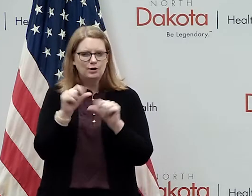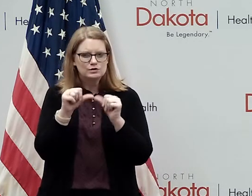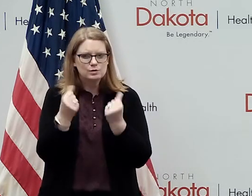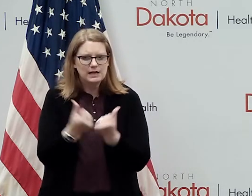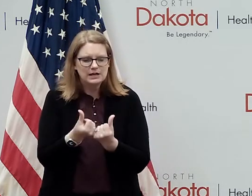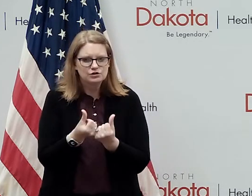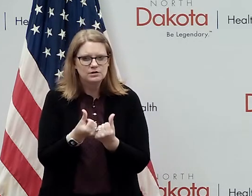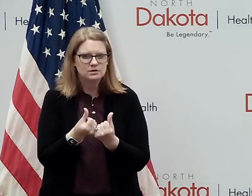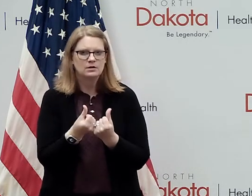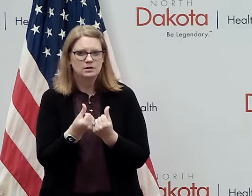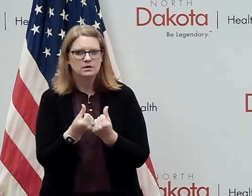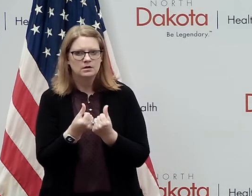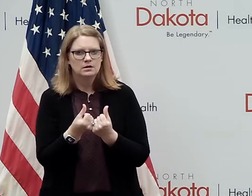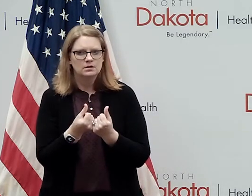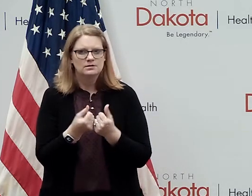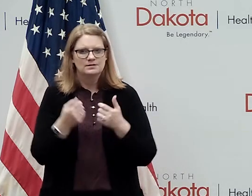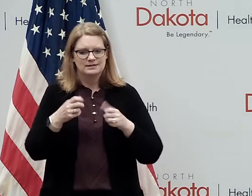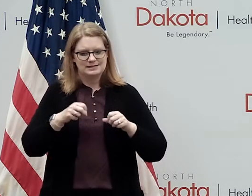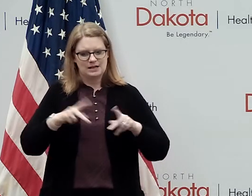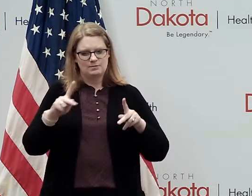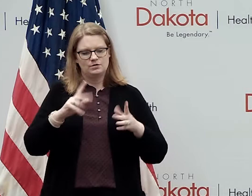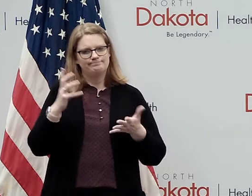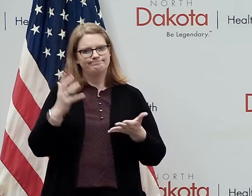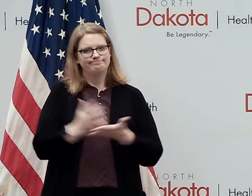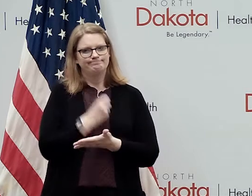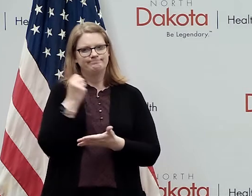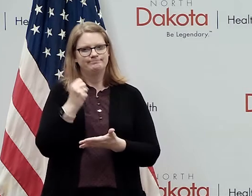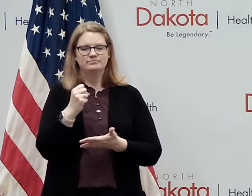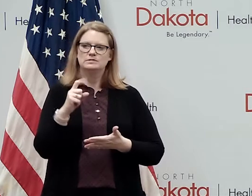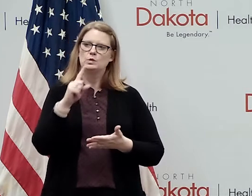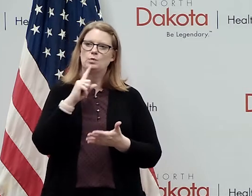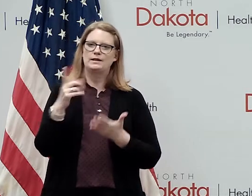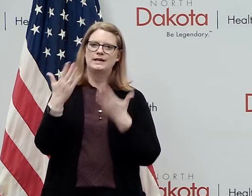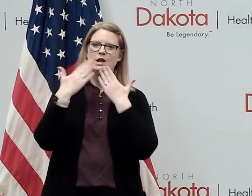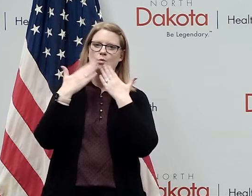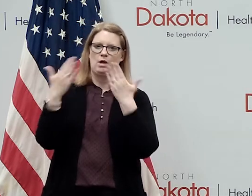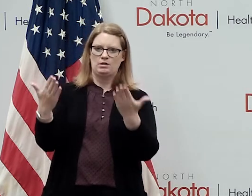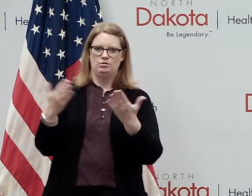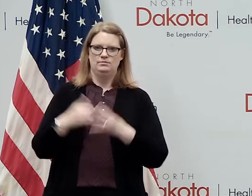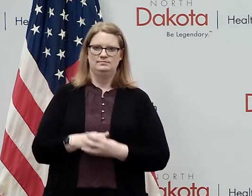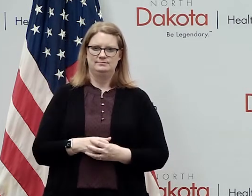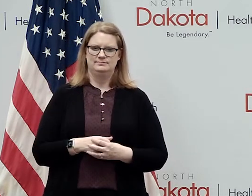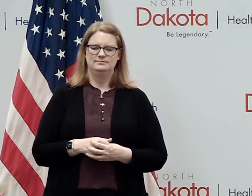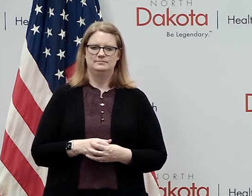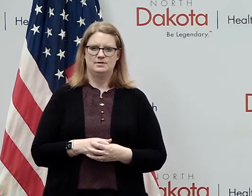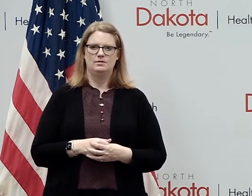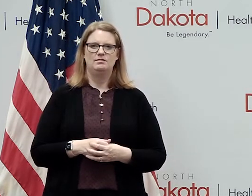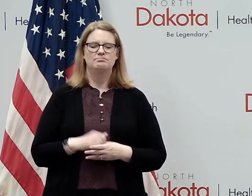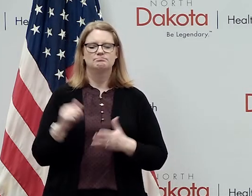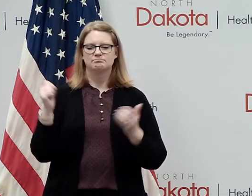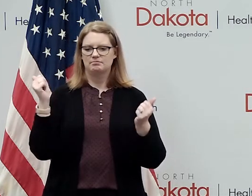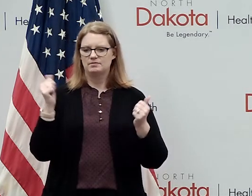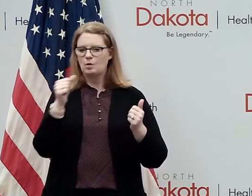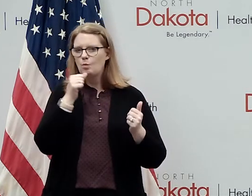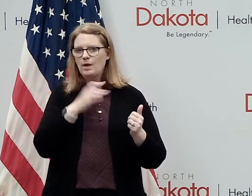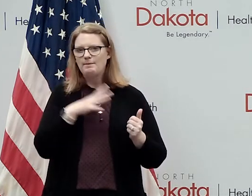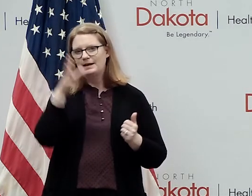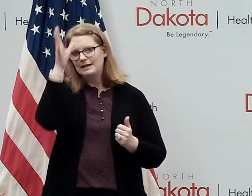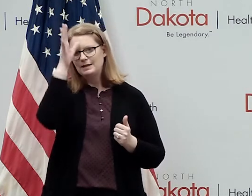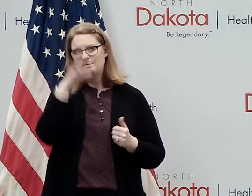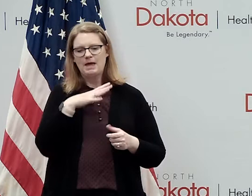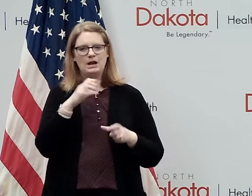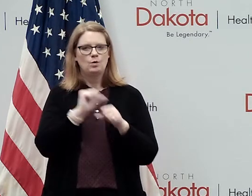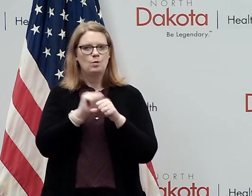wanted to take this opportunity to set aside a day to share our gratitude with all of the individuals, the women and the men who work in